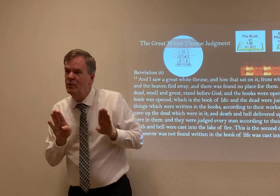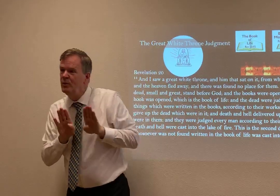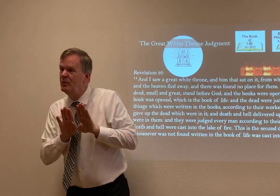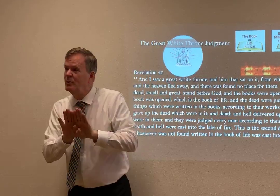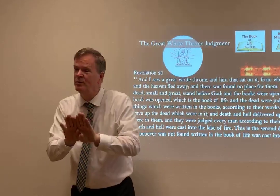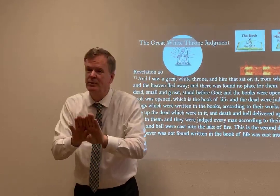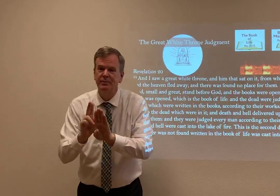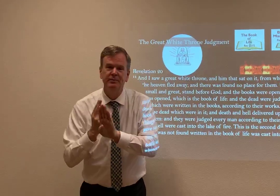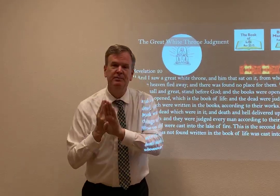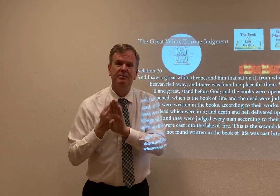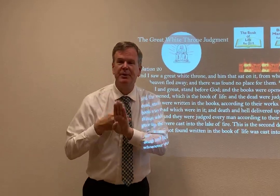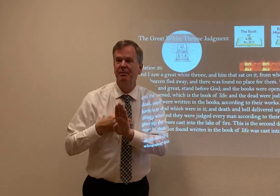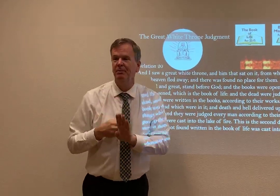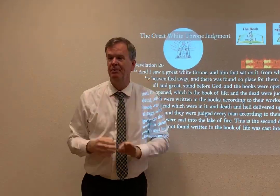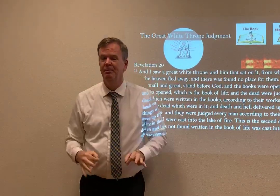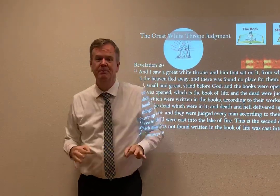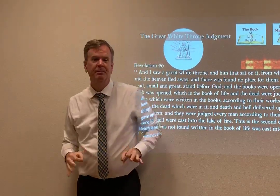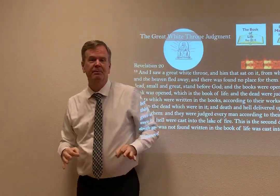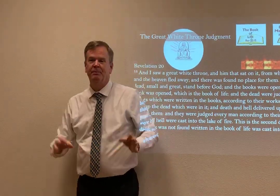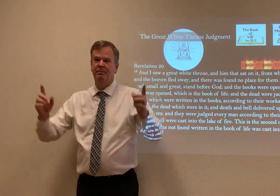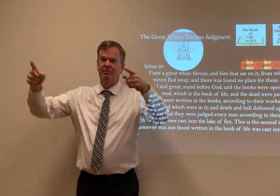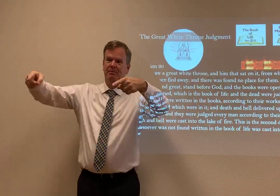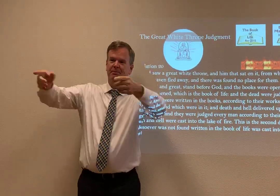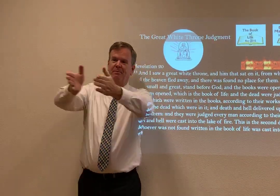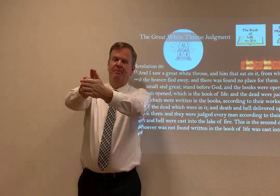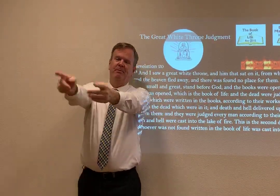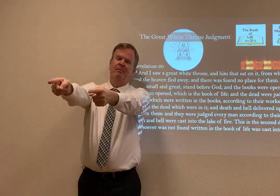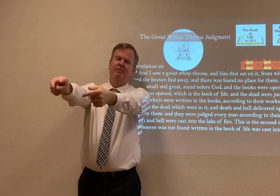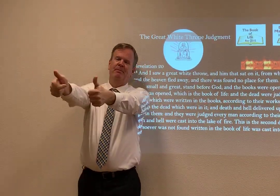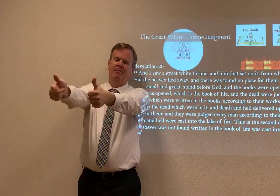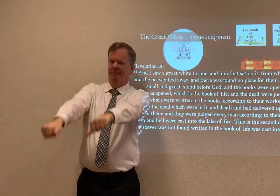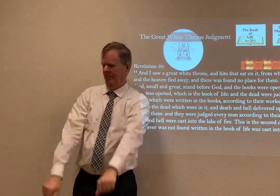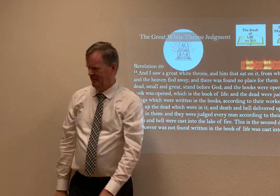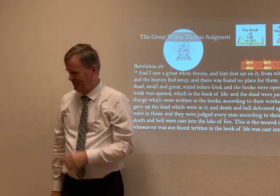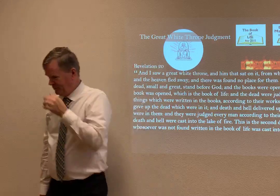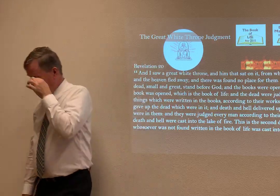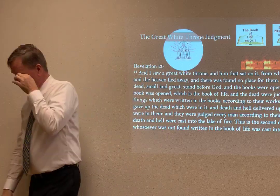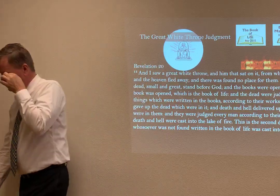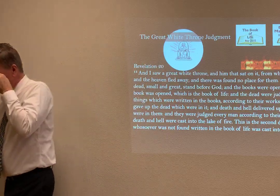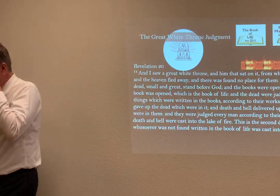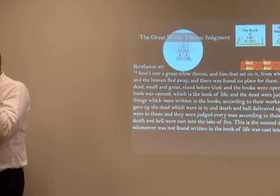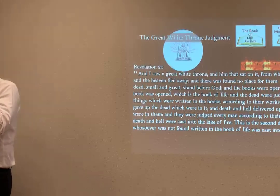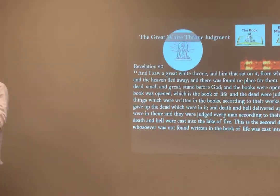All righty, let's go ahead and pray in closing. Let's wrap this up. All right, Brother Candido, can you pray?